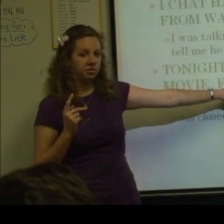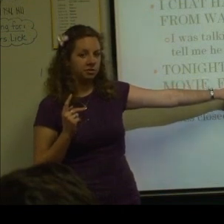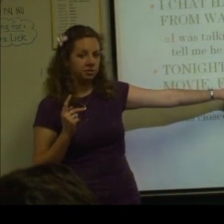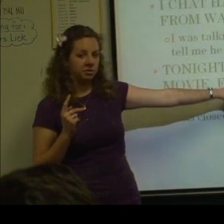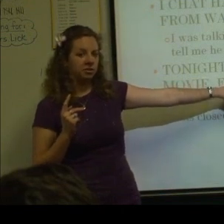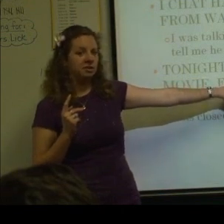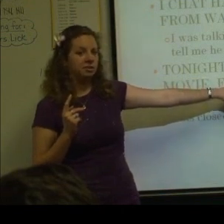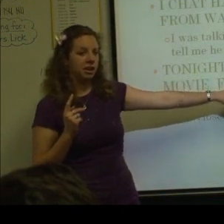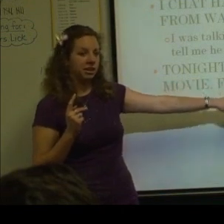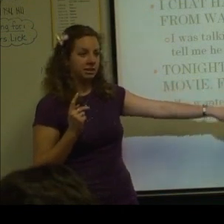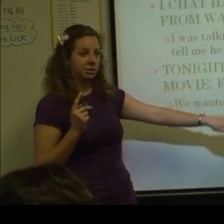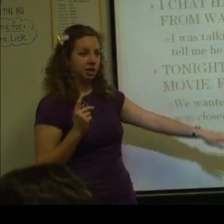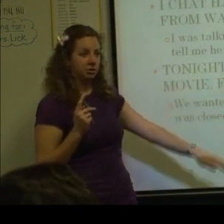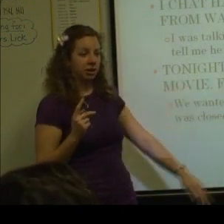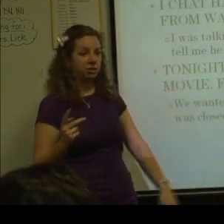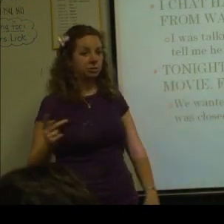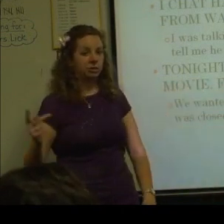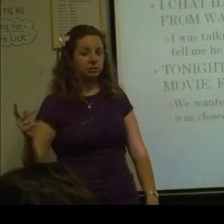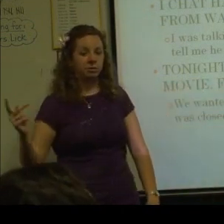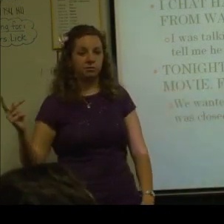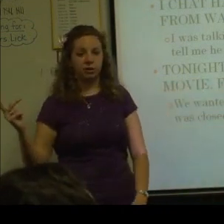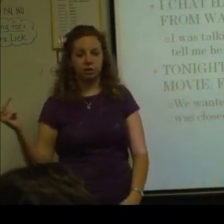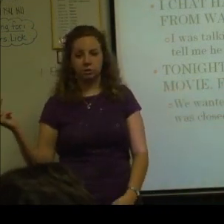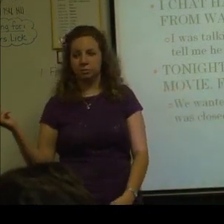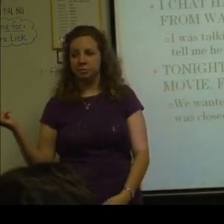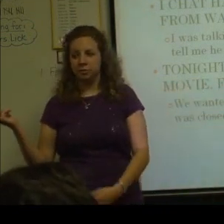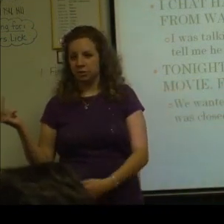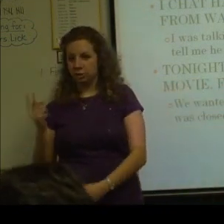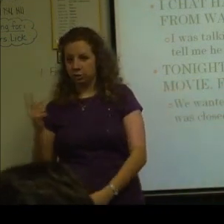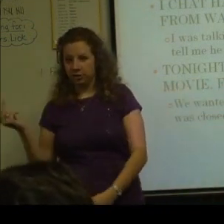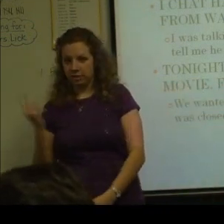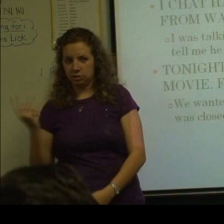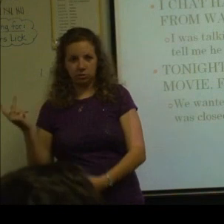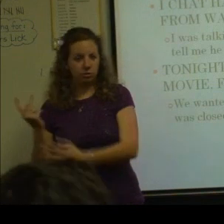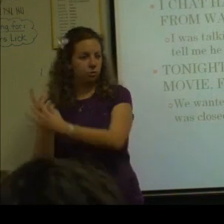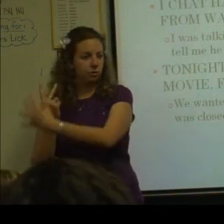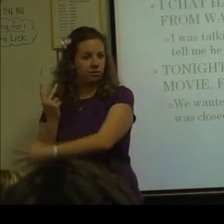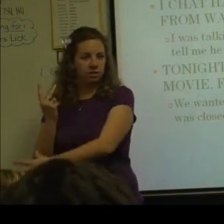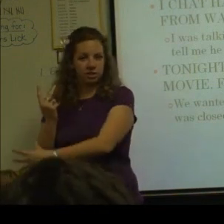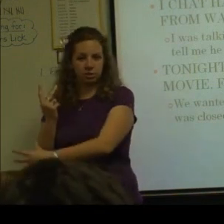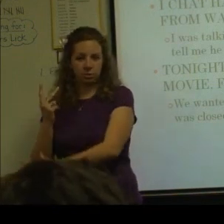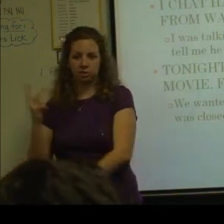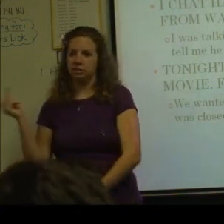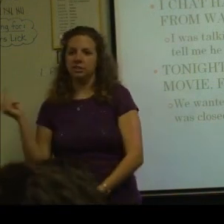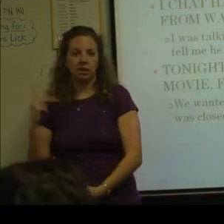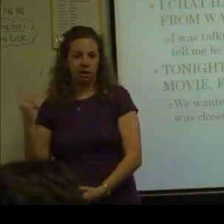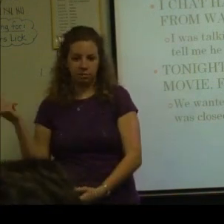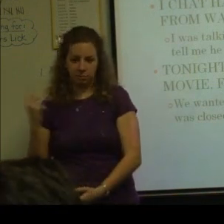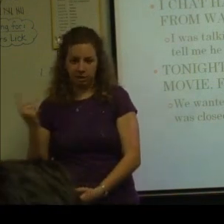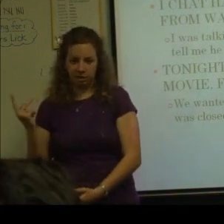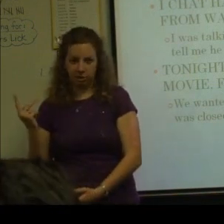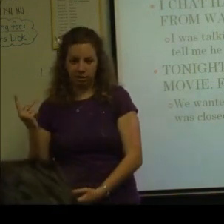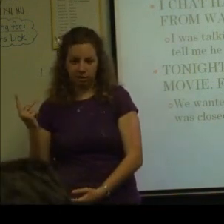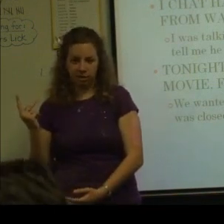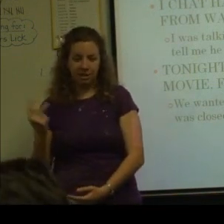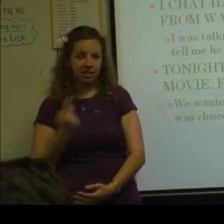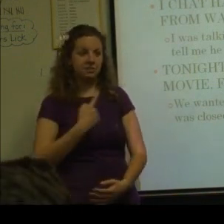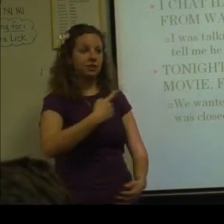else? Telling someone else. Okay, so I'm going to be referring to the two of us, to whoever this other person is that I was planning to go with. Because if I do